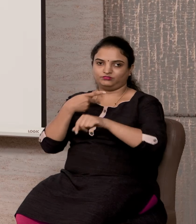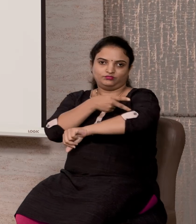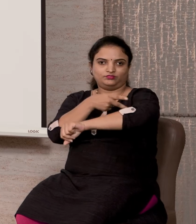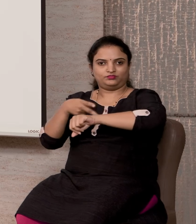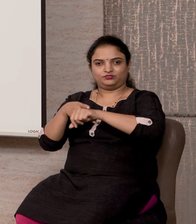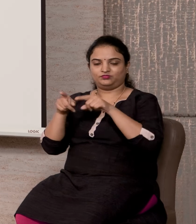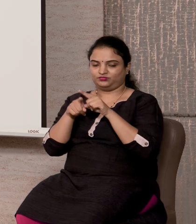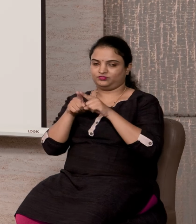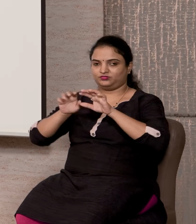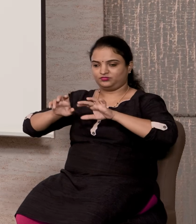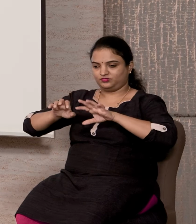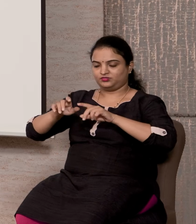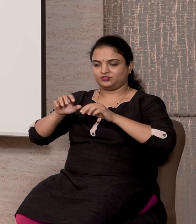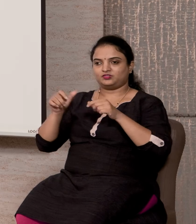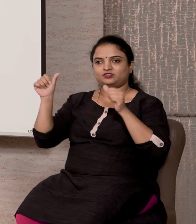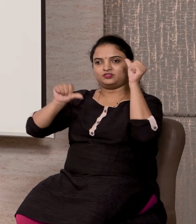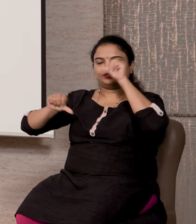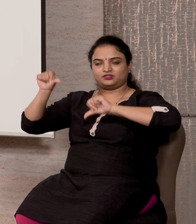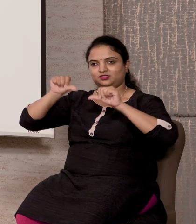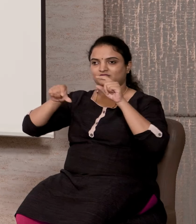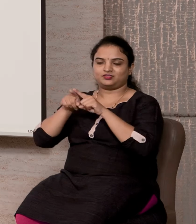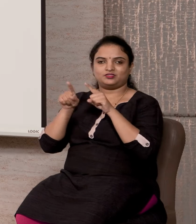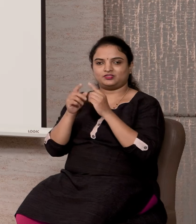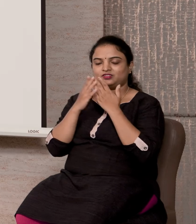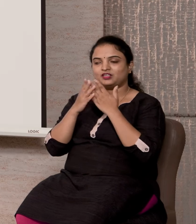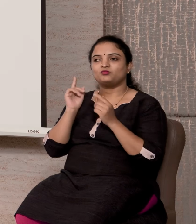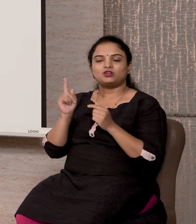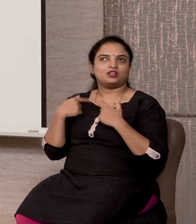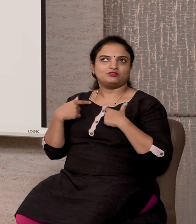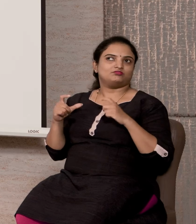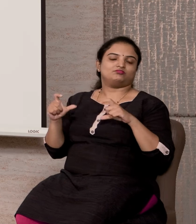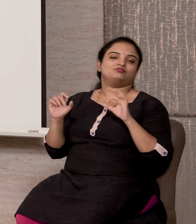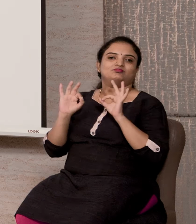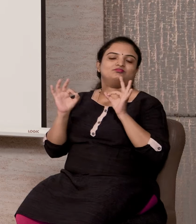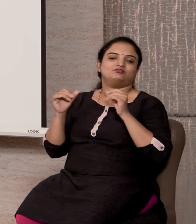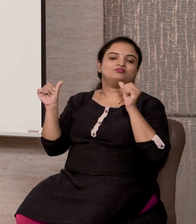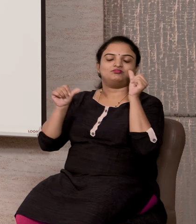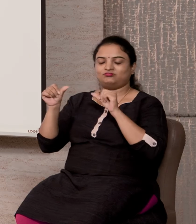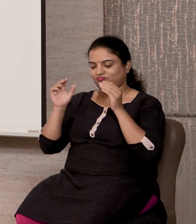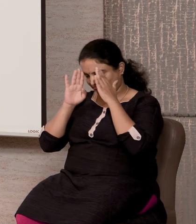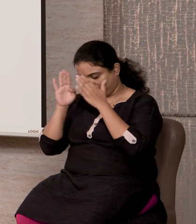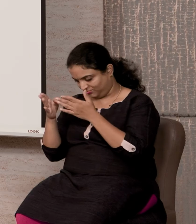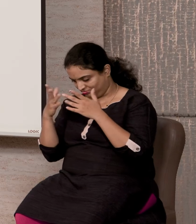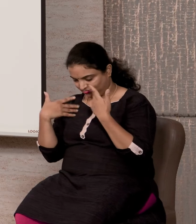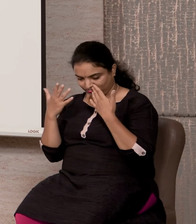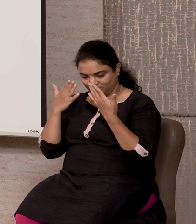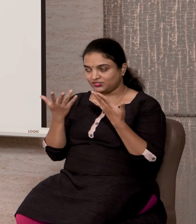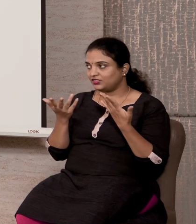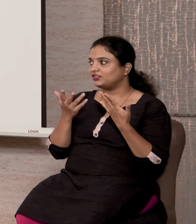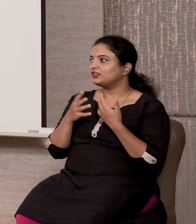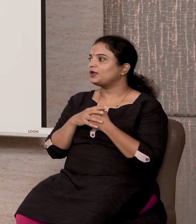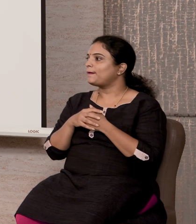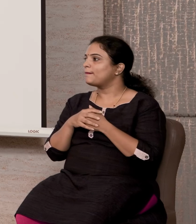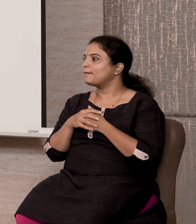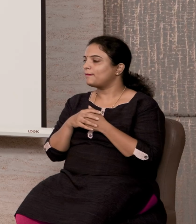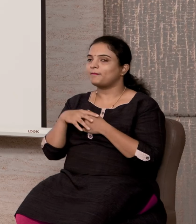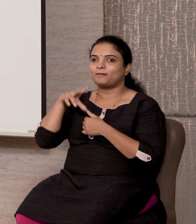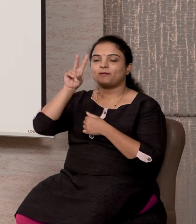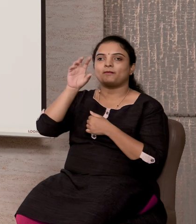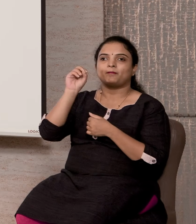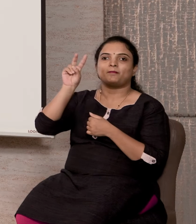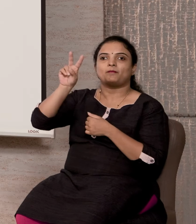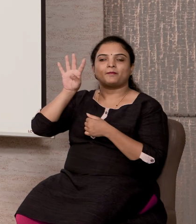as a computer science student. I am not very comfortable with the learning sciences or the attention span. How do you develop these games and so on? So in